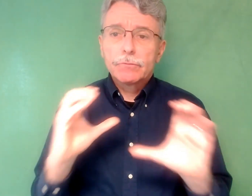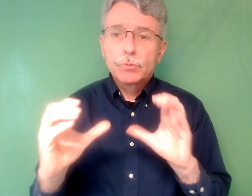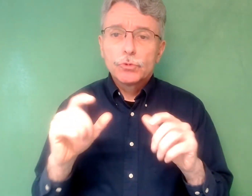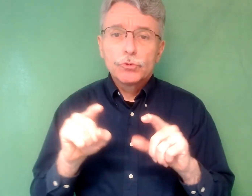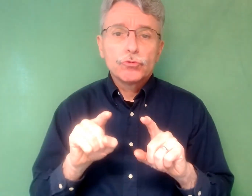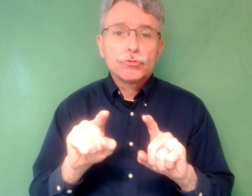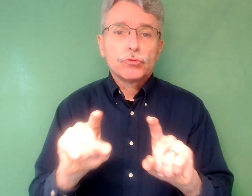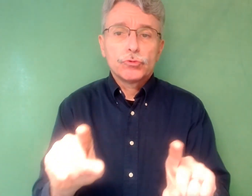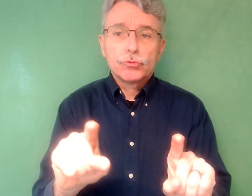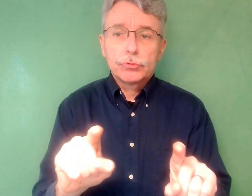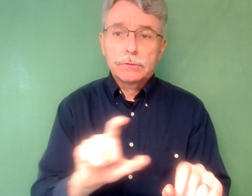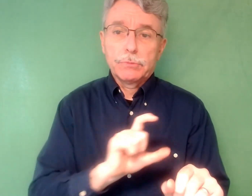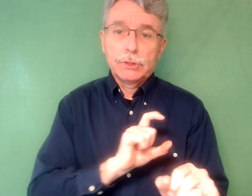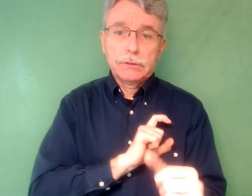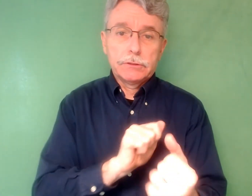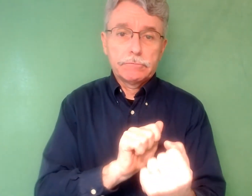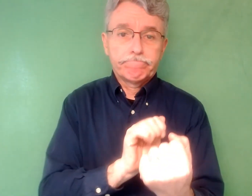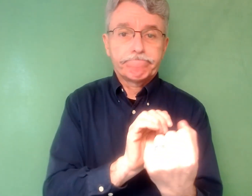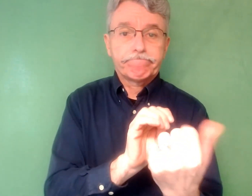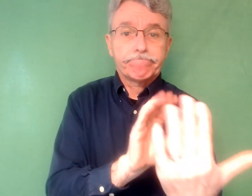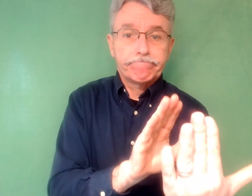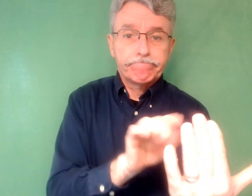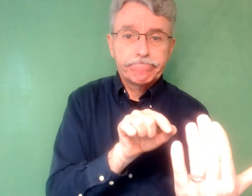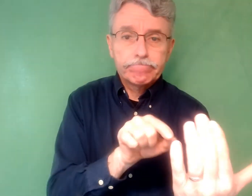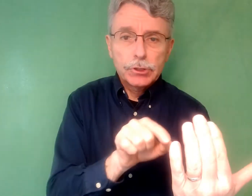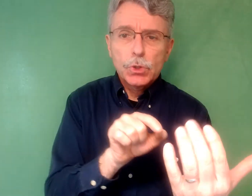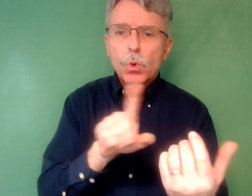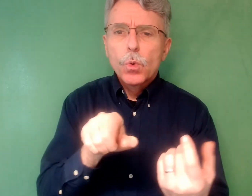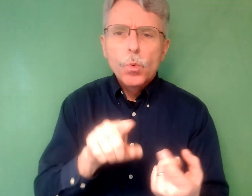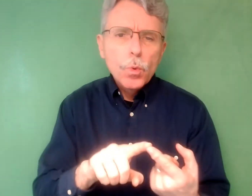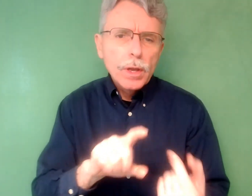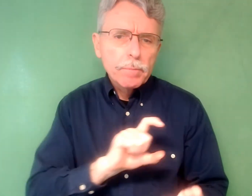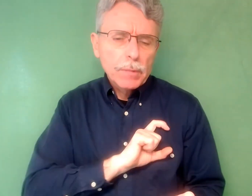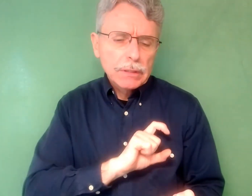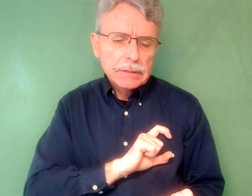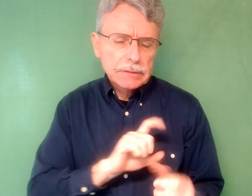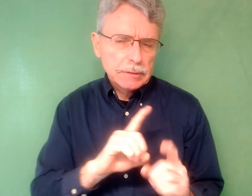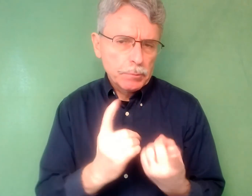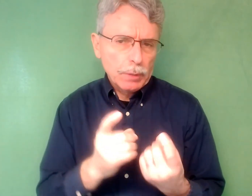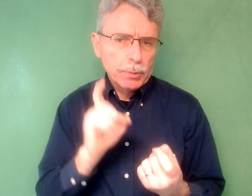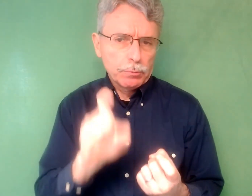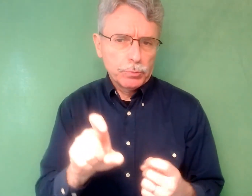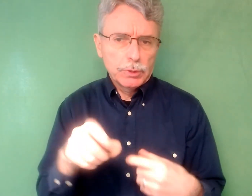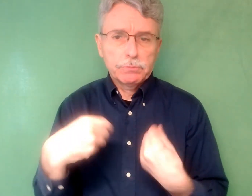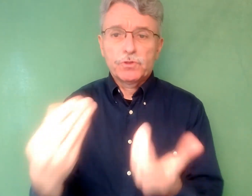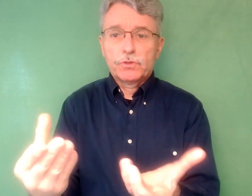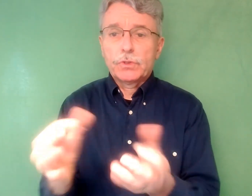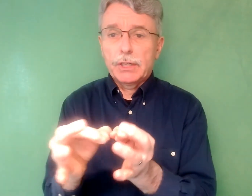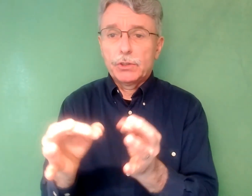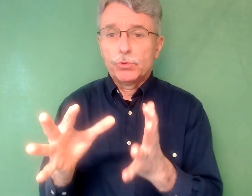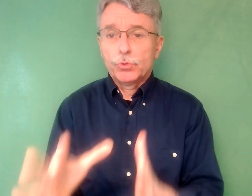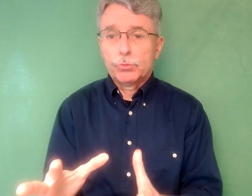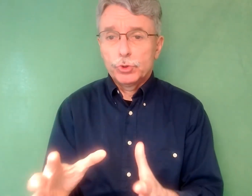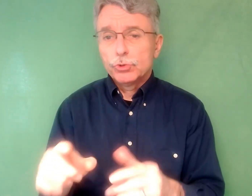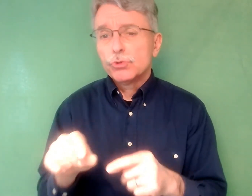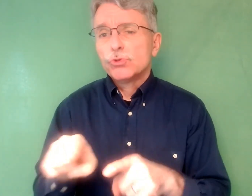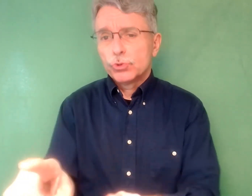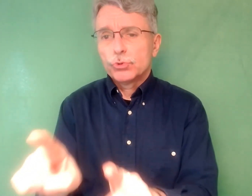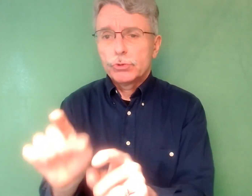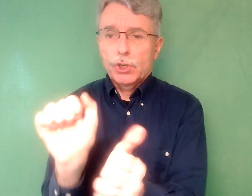law enforcement, corrections, or criminal court can make when defending ADA cases, including arguing that a